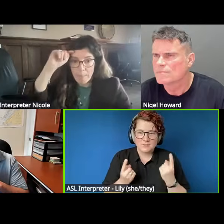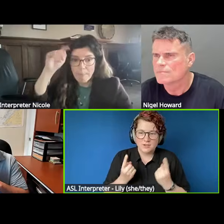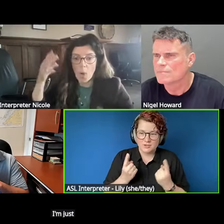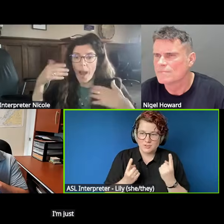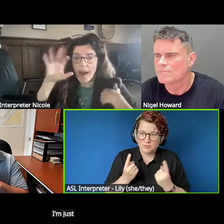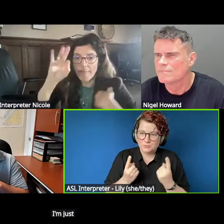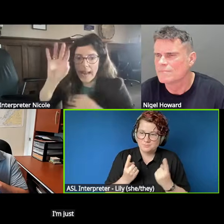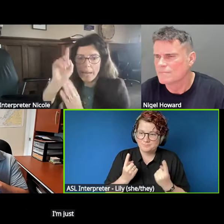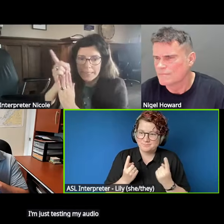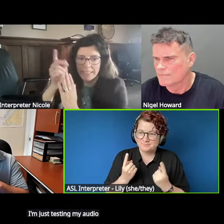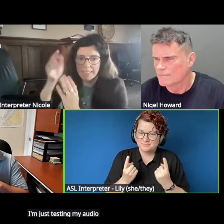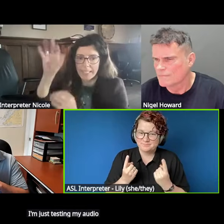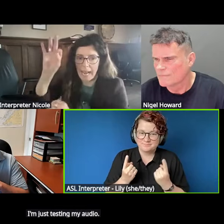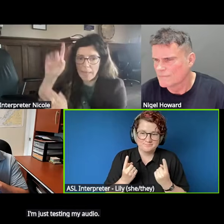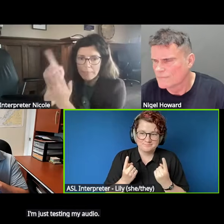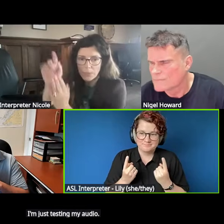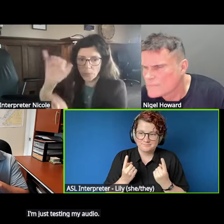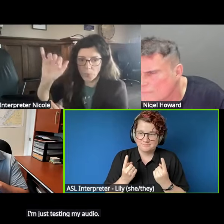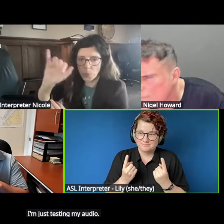Just testing my audio.